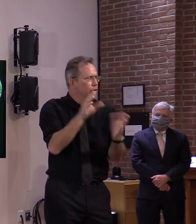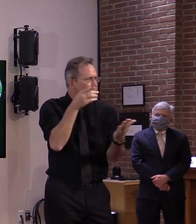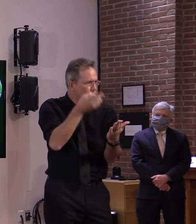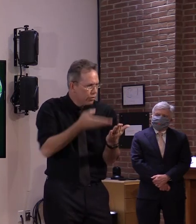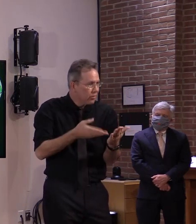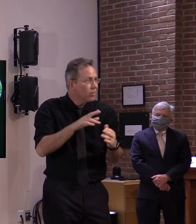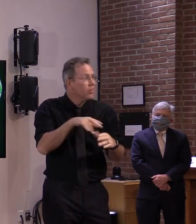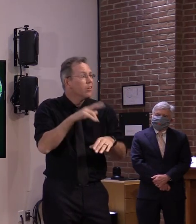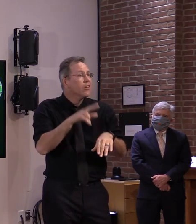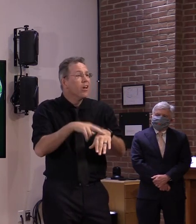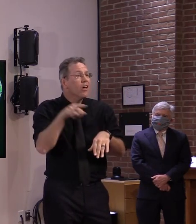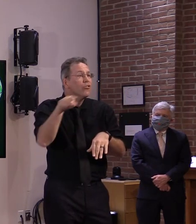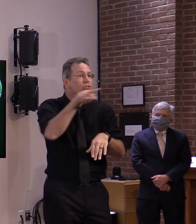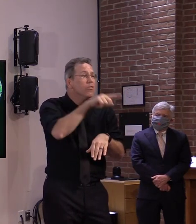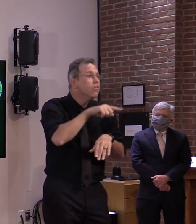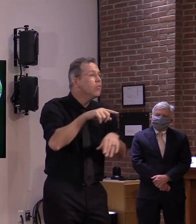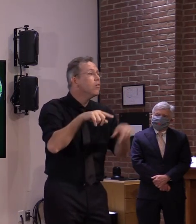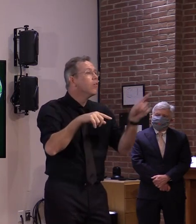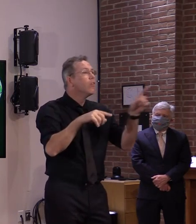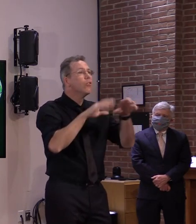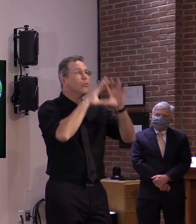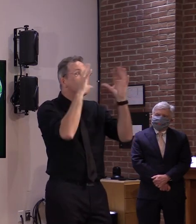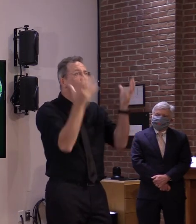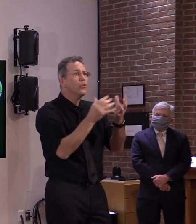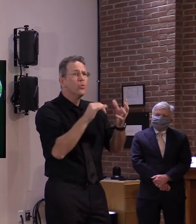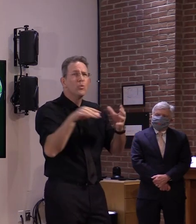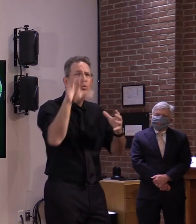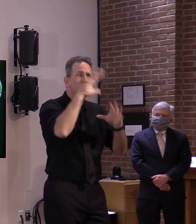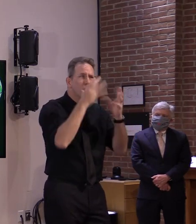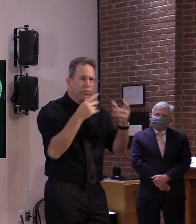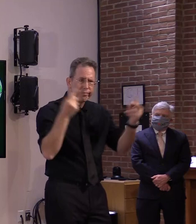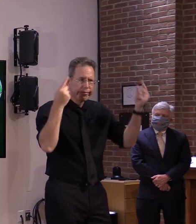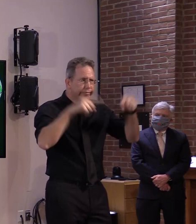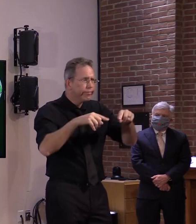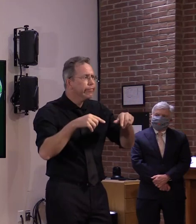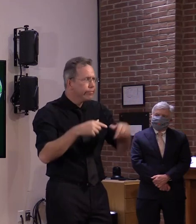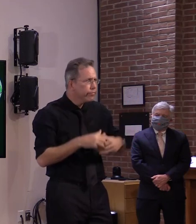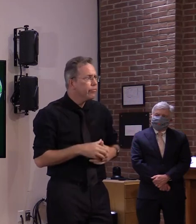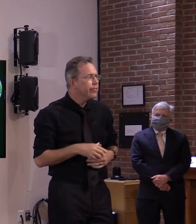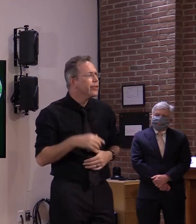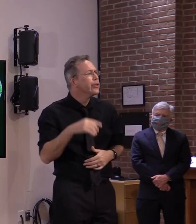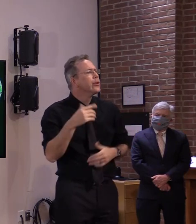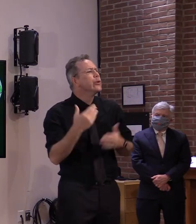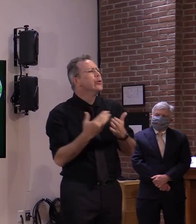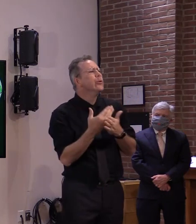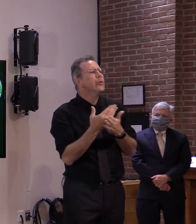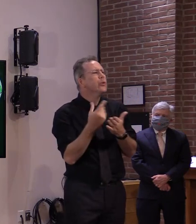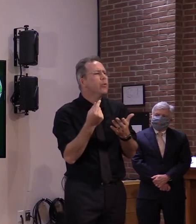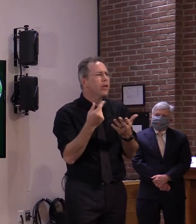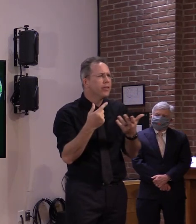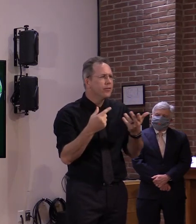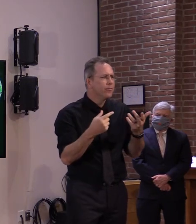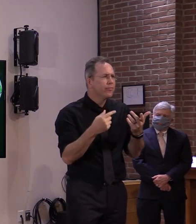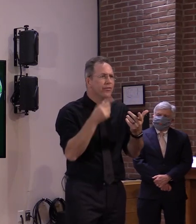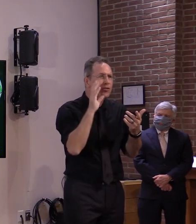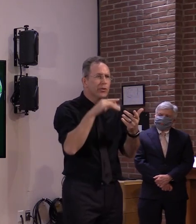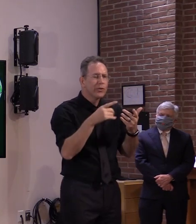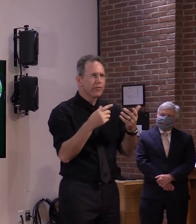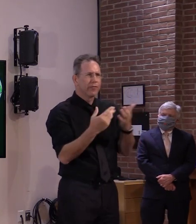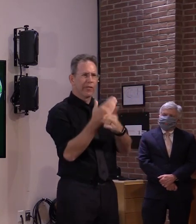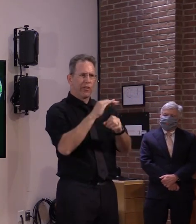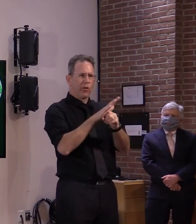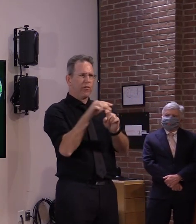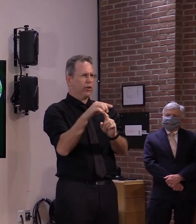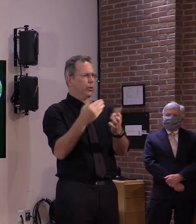internationally and across the U.S., we're in a new stage of the pandemic. Case numbers are up, and